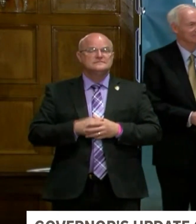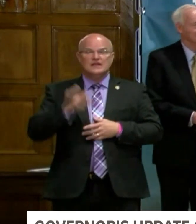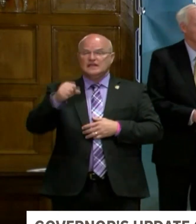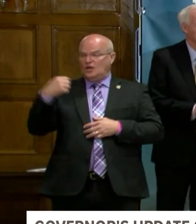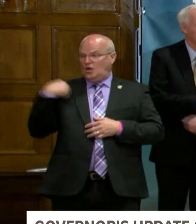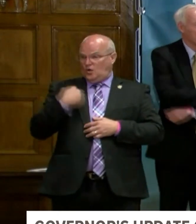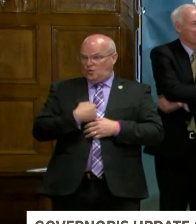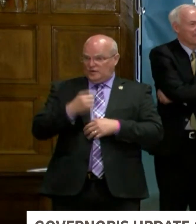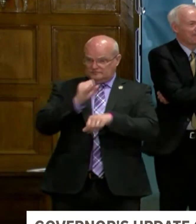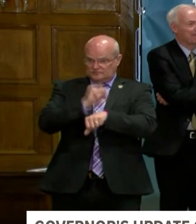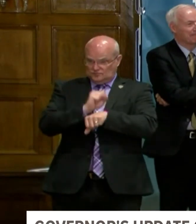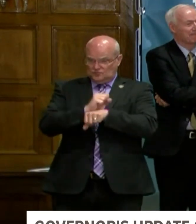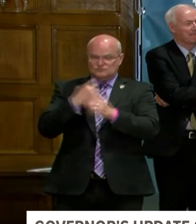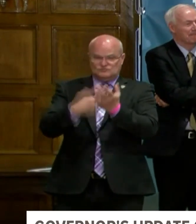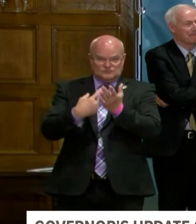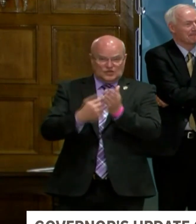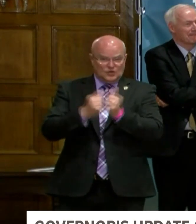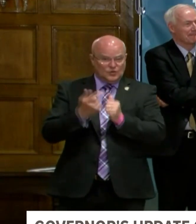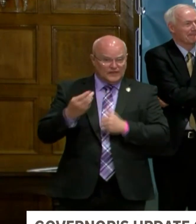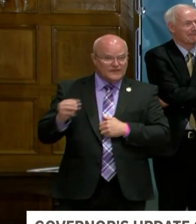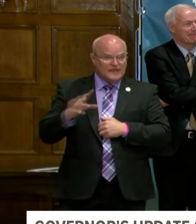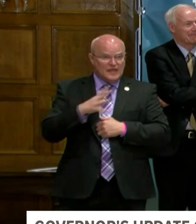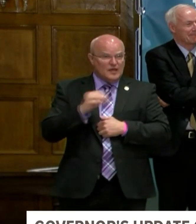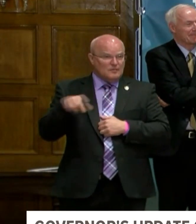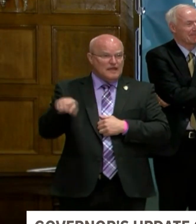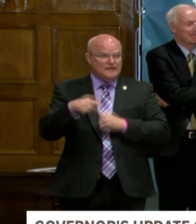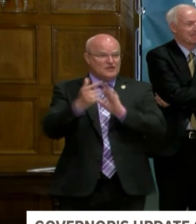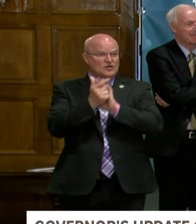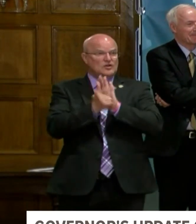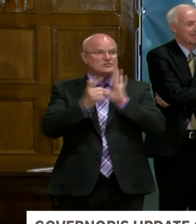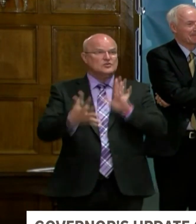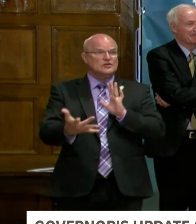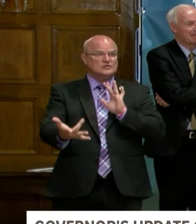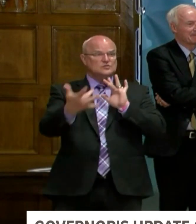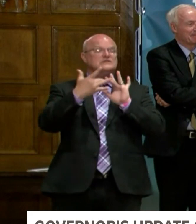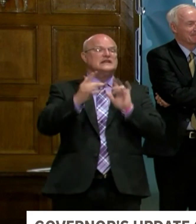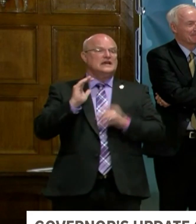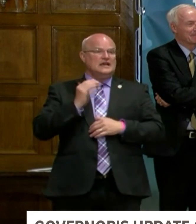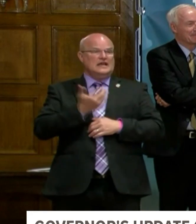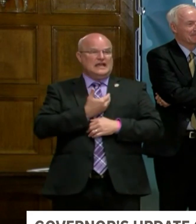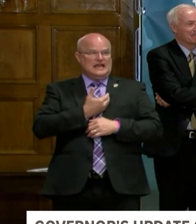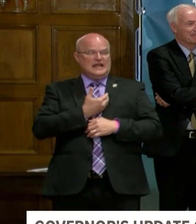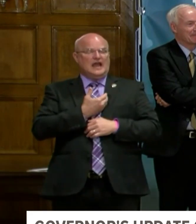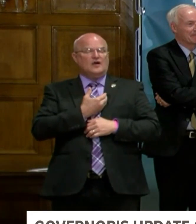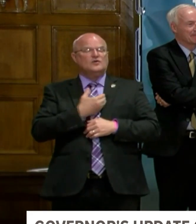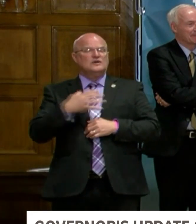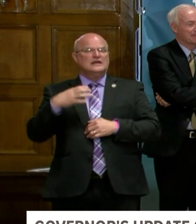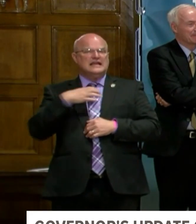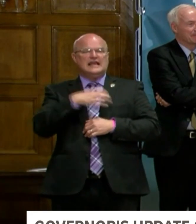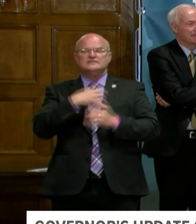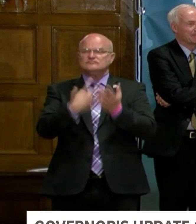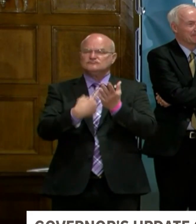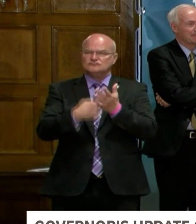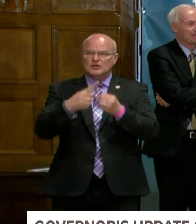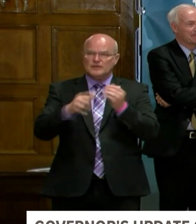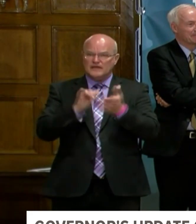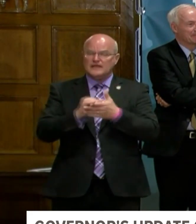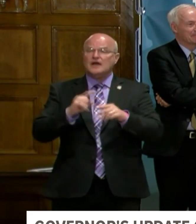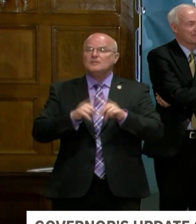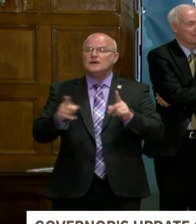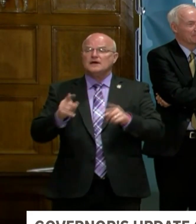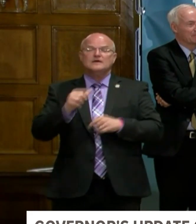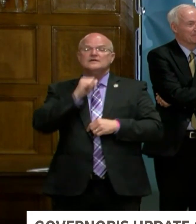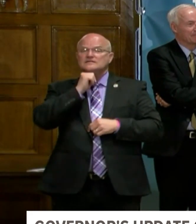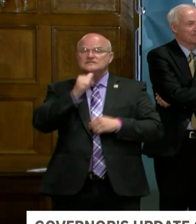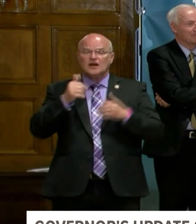Yes, we've been working with them, and their attorney has reached out, and our general counsel is talking with them about that. But it